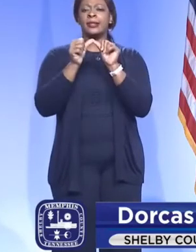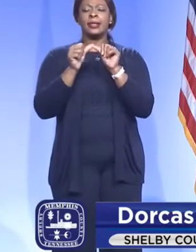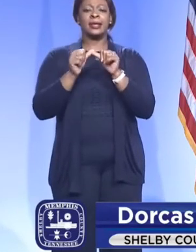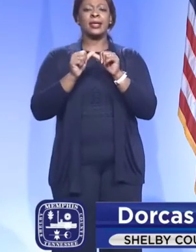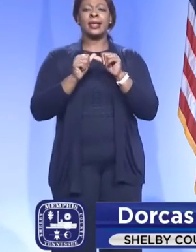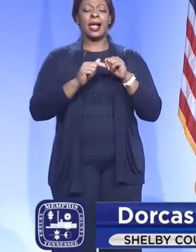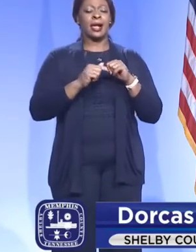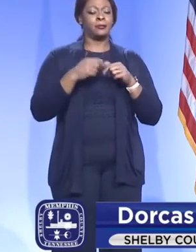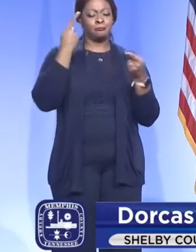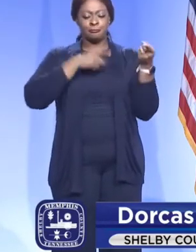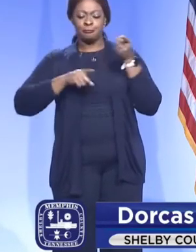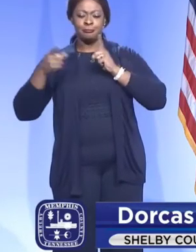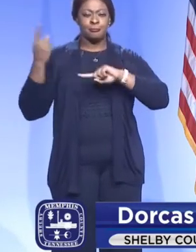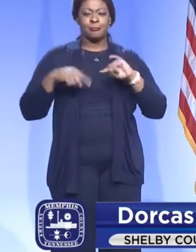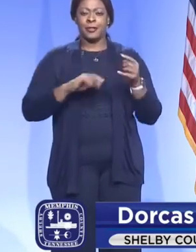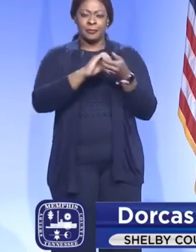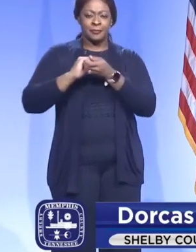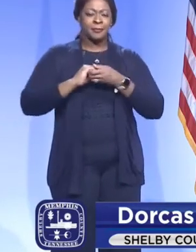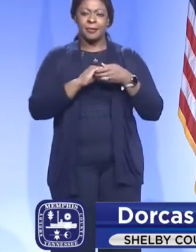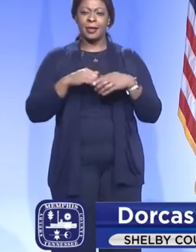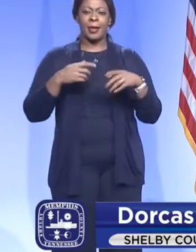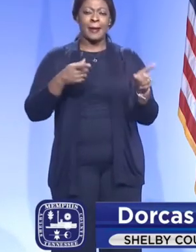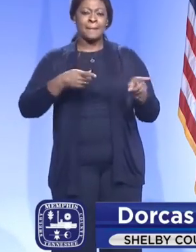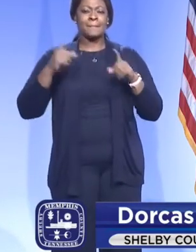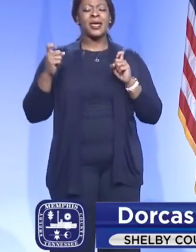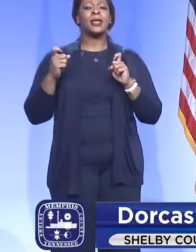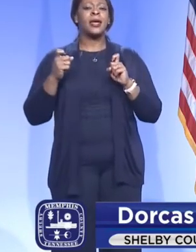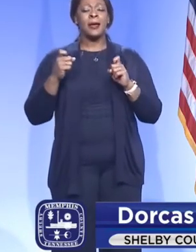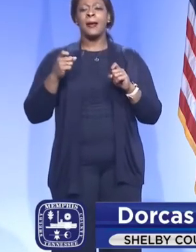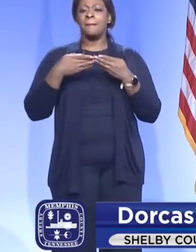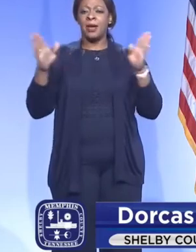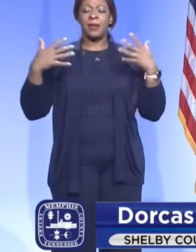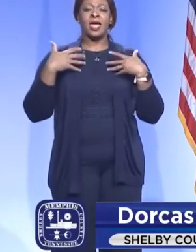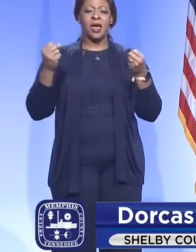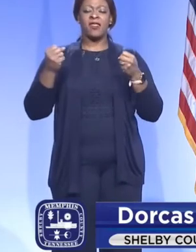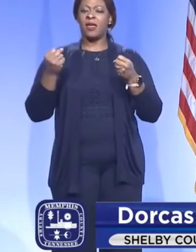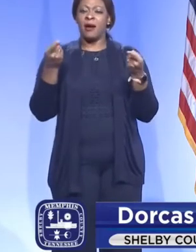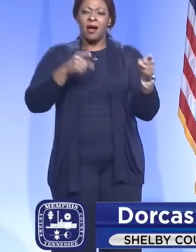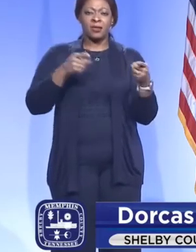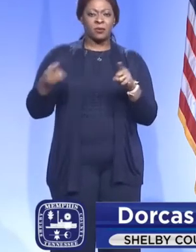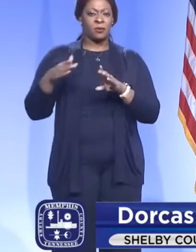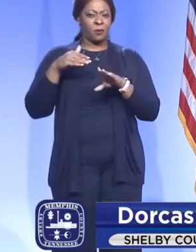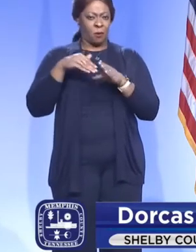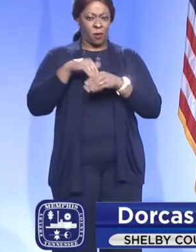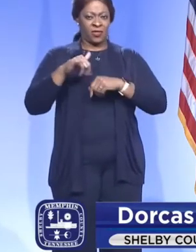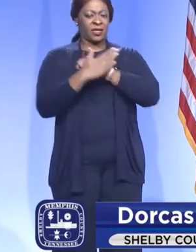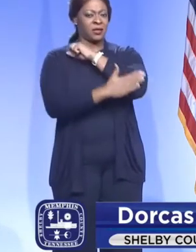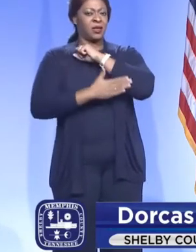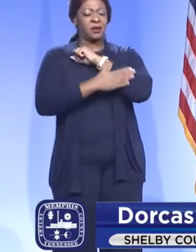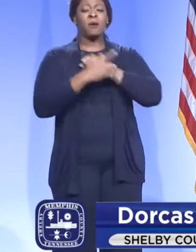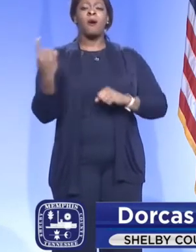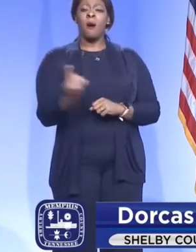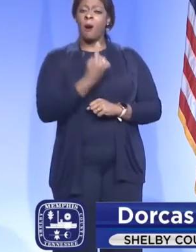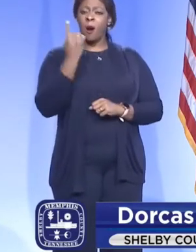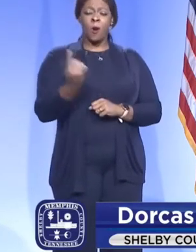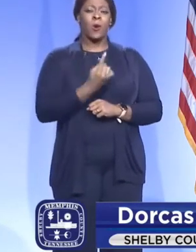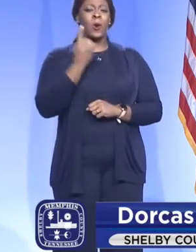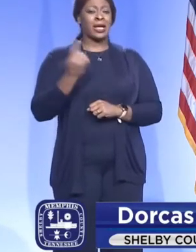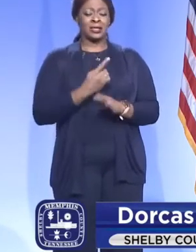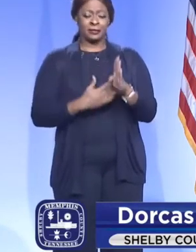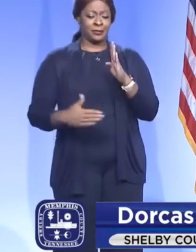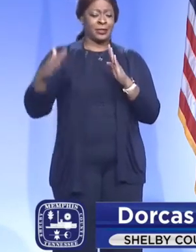Thank you, David. Good afternoon. Again, my name is Dorcas Griffin, and I serve as the Director for the Division of